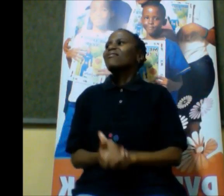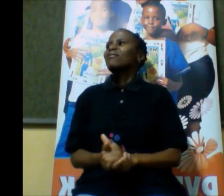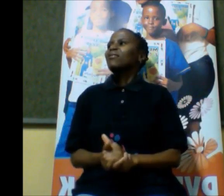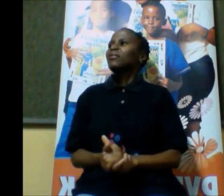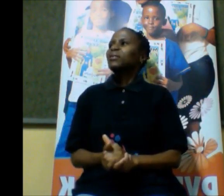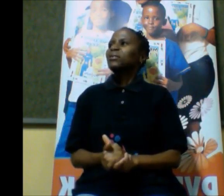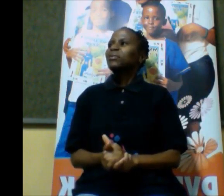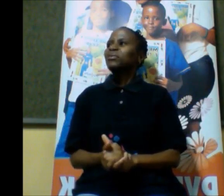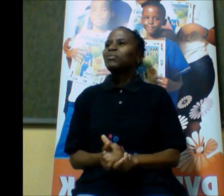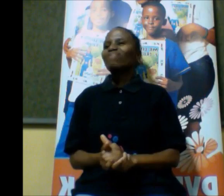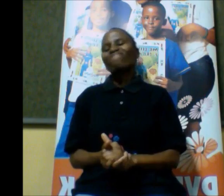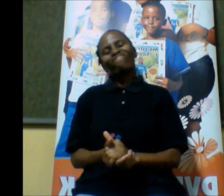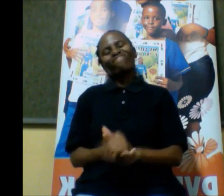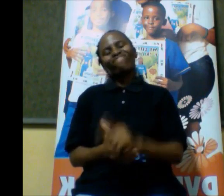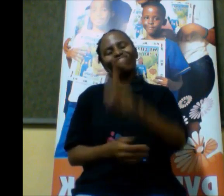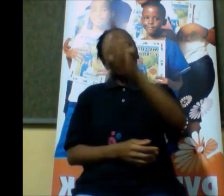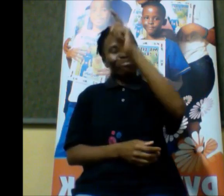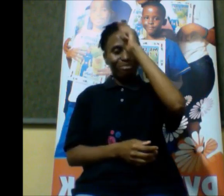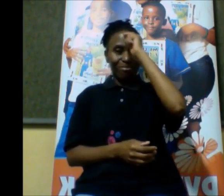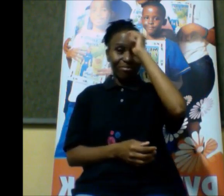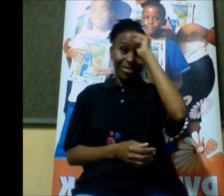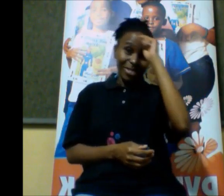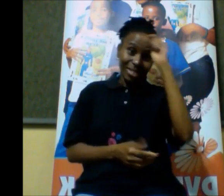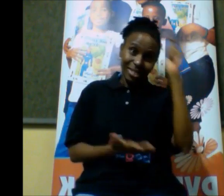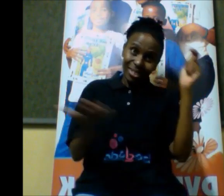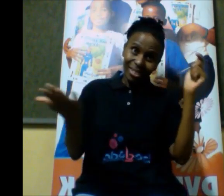See and girls, Mr. Litter wants you always remember.